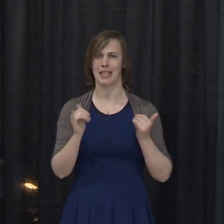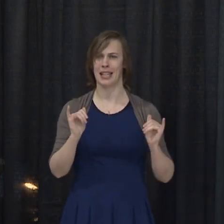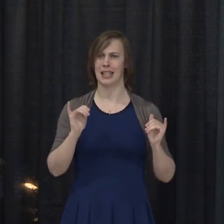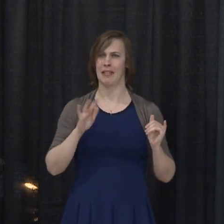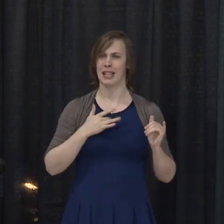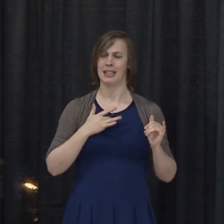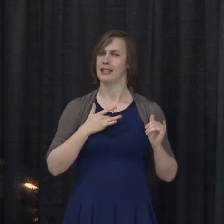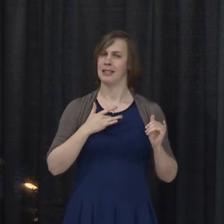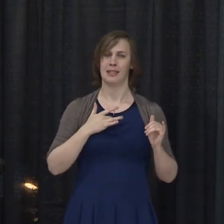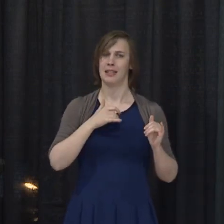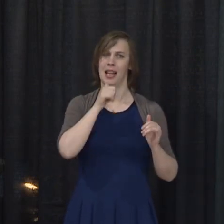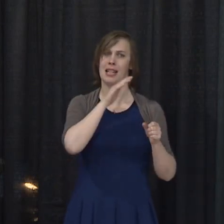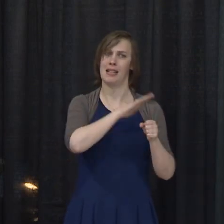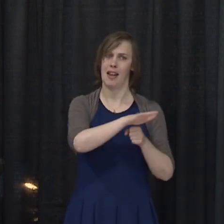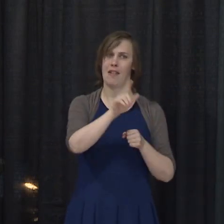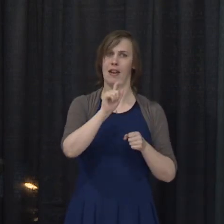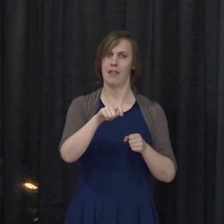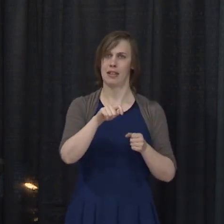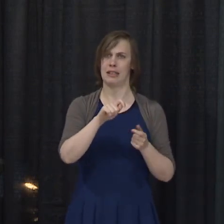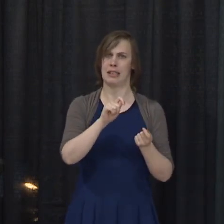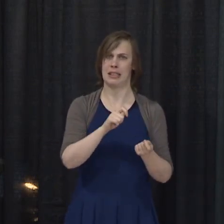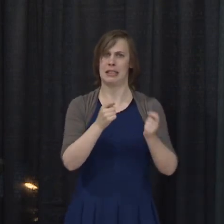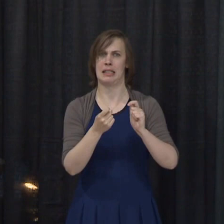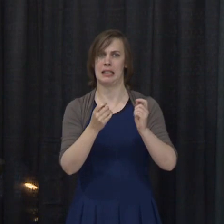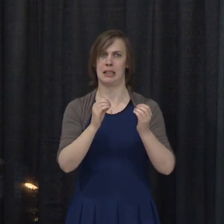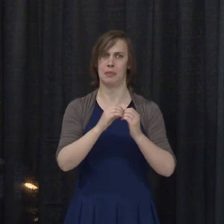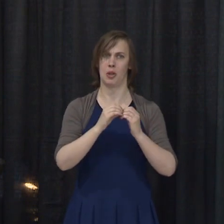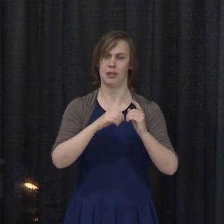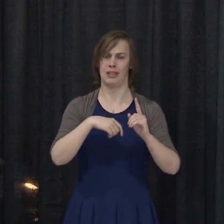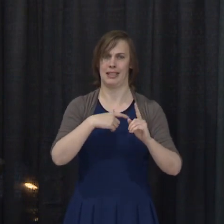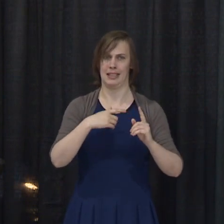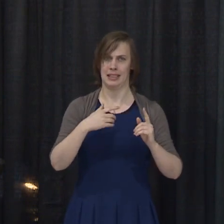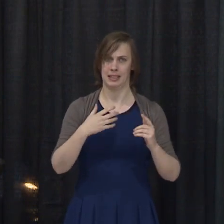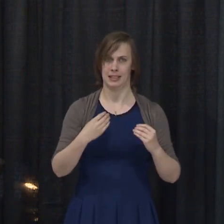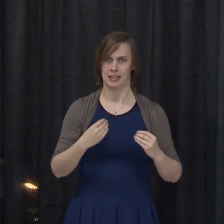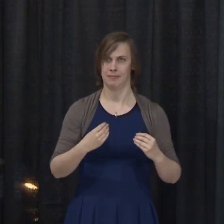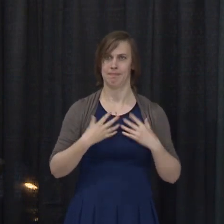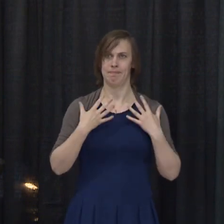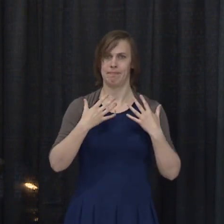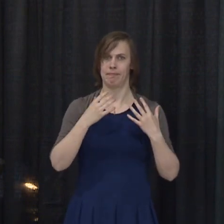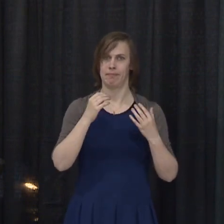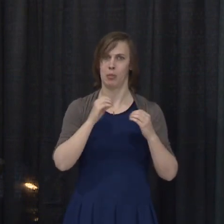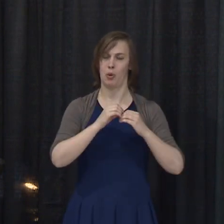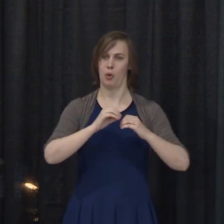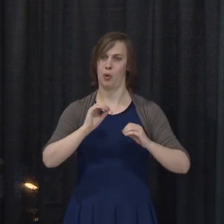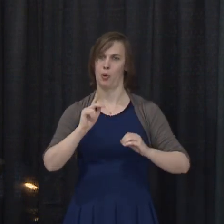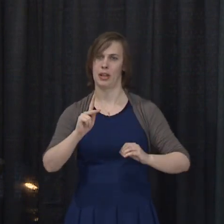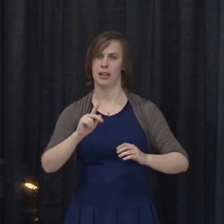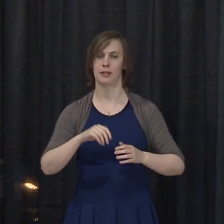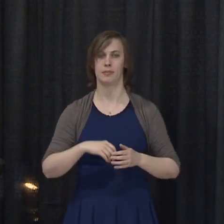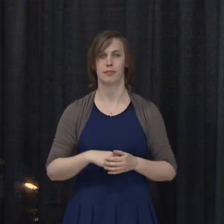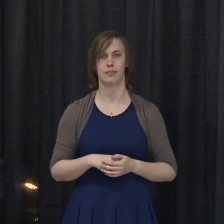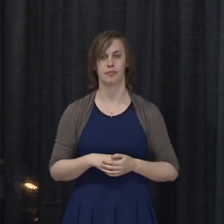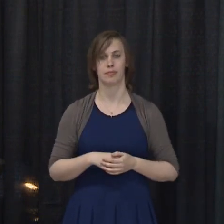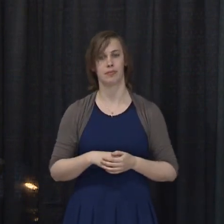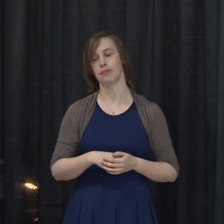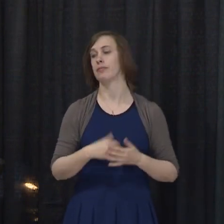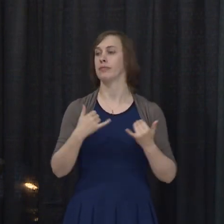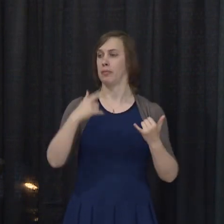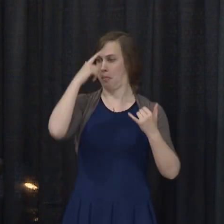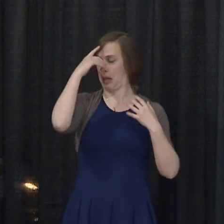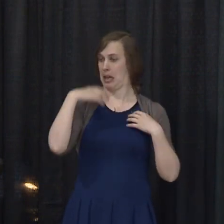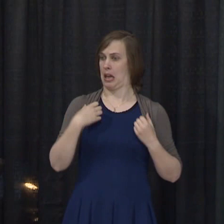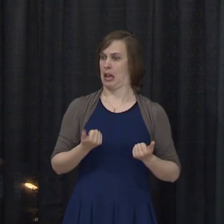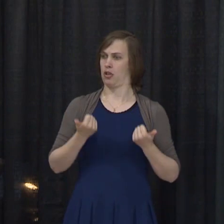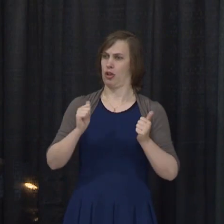mental health rather than against it. It doesn't define who I am, and it doesn't impede who I am. It's just as much a part of me as my